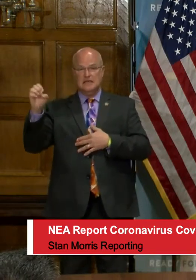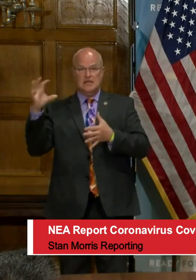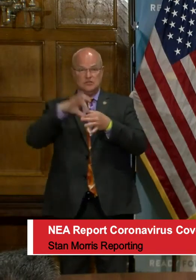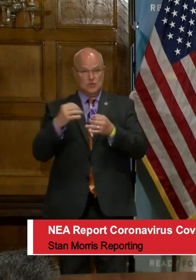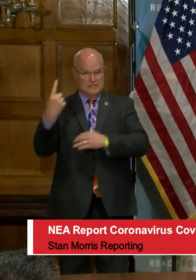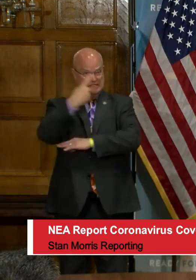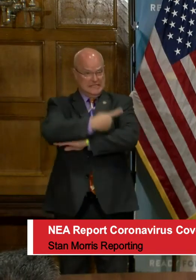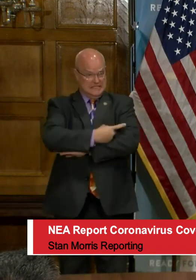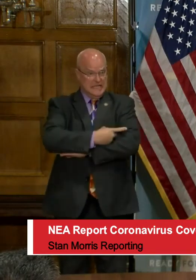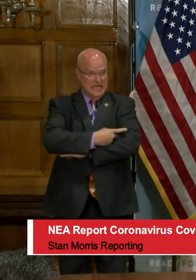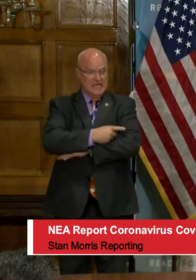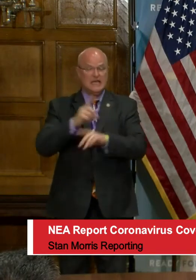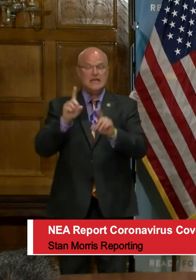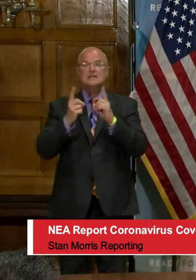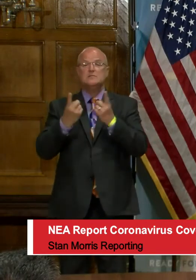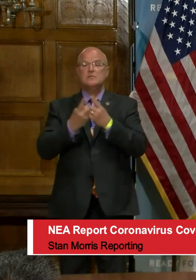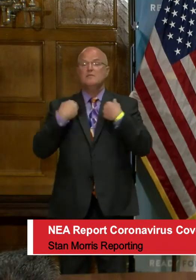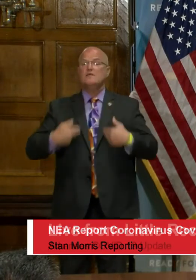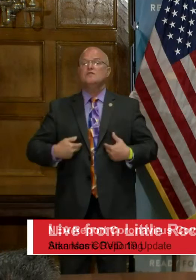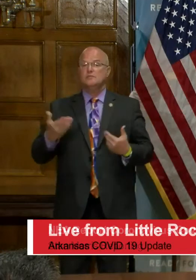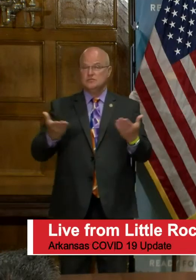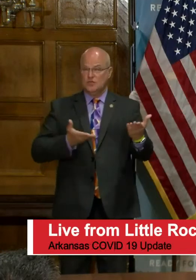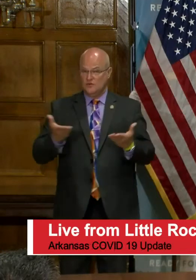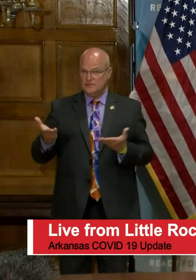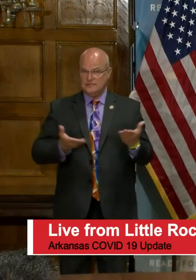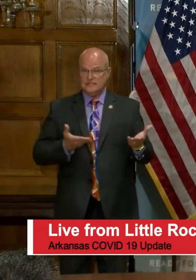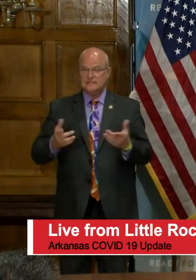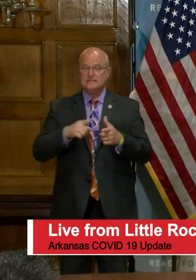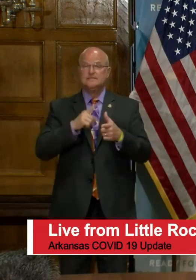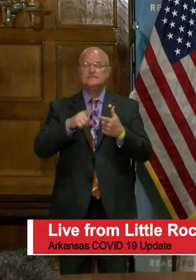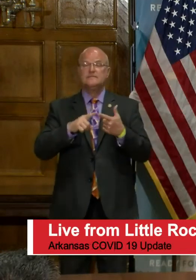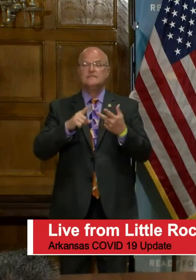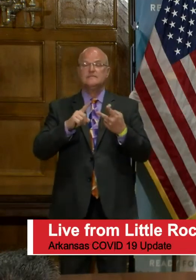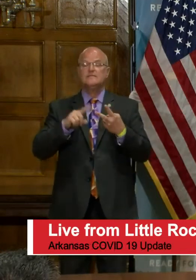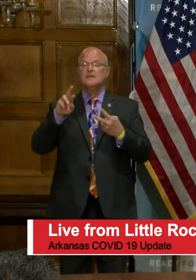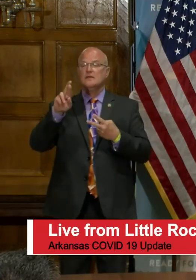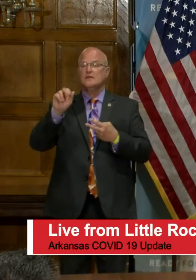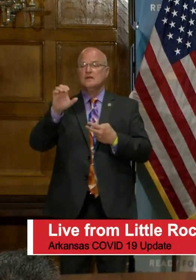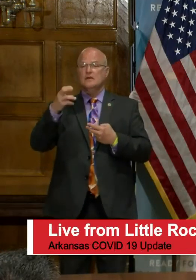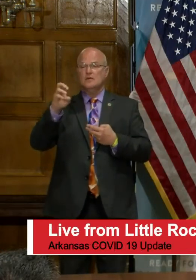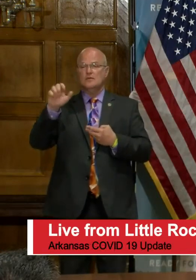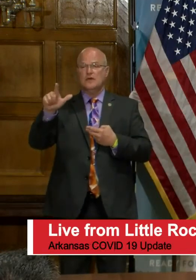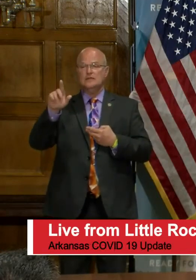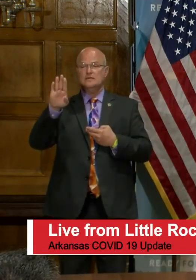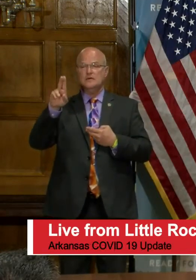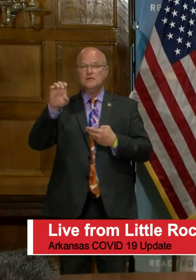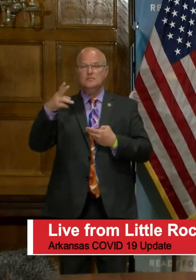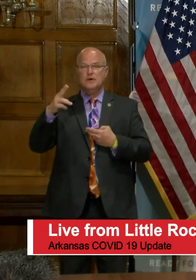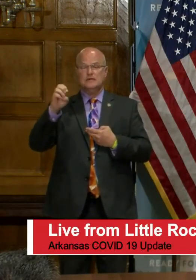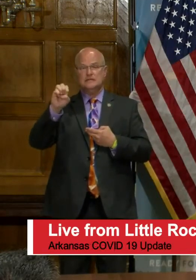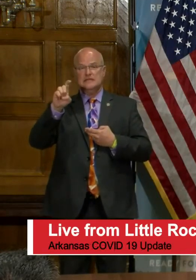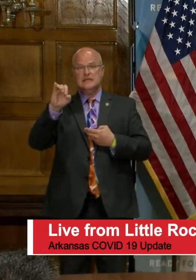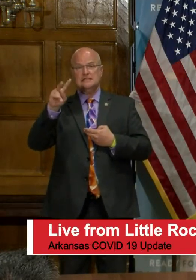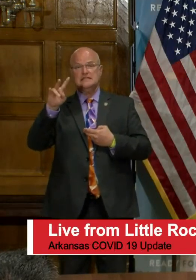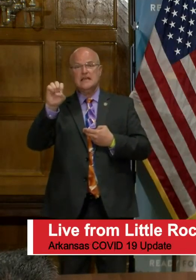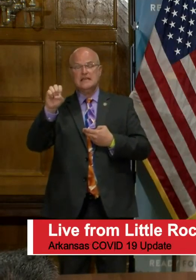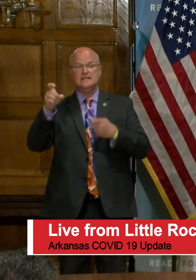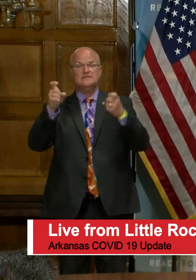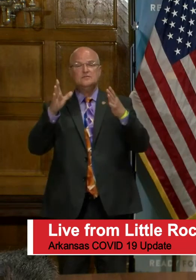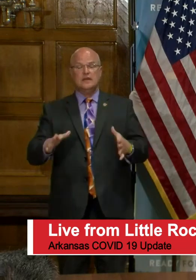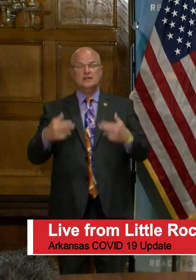me today of the Department of Human Services. Then we have Rachel Bunch, also Executive Director of the Arkansas